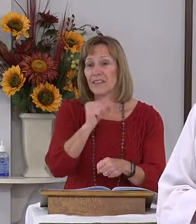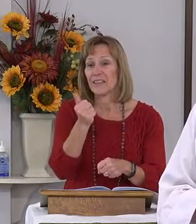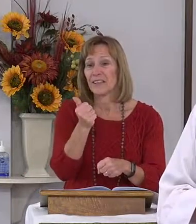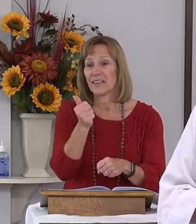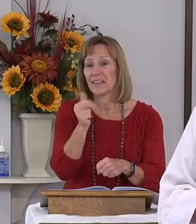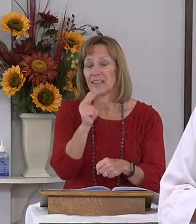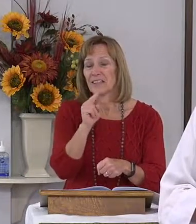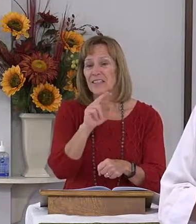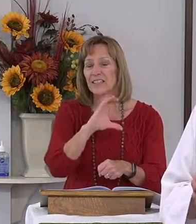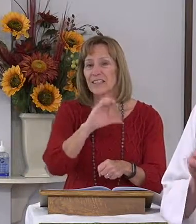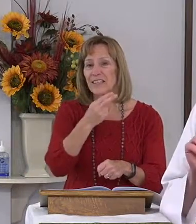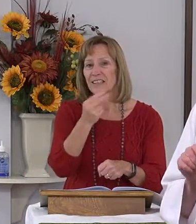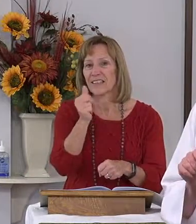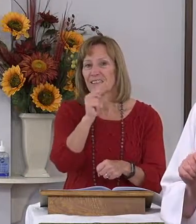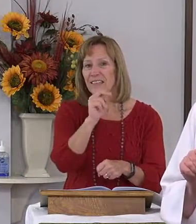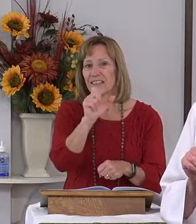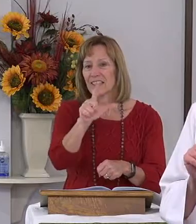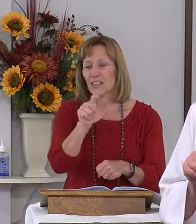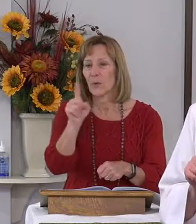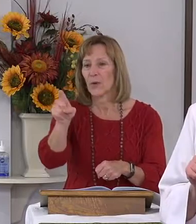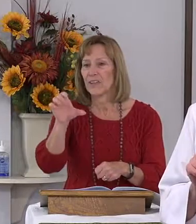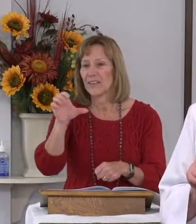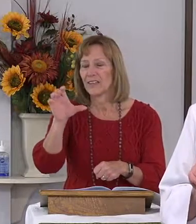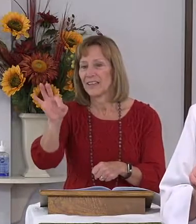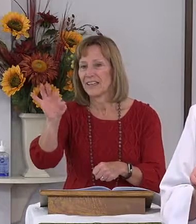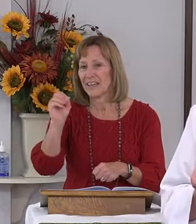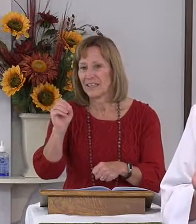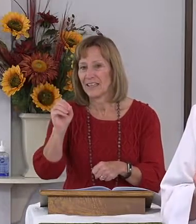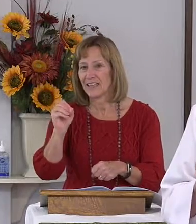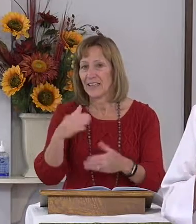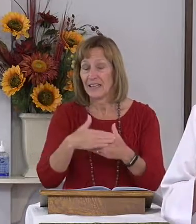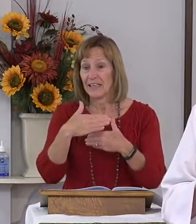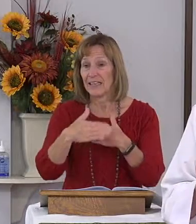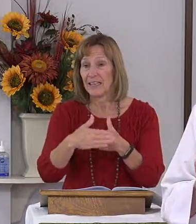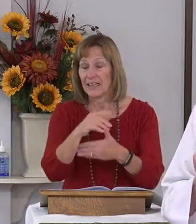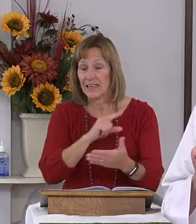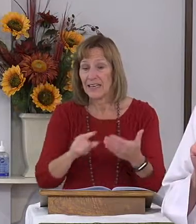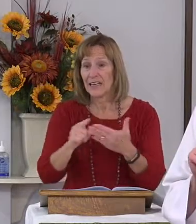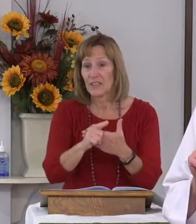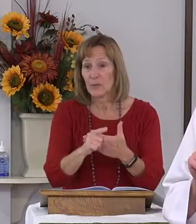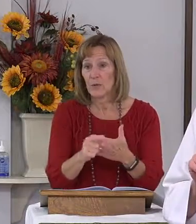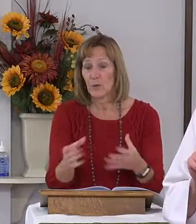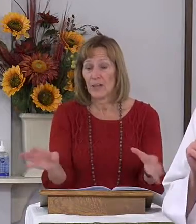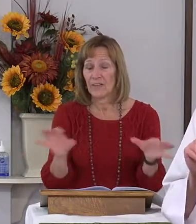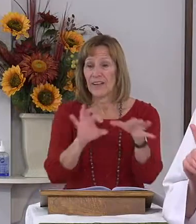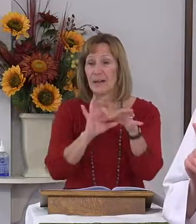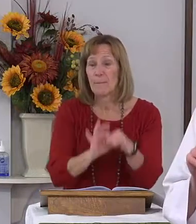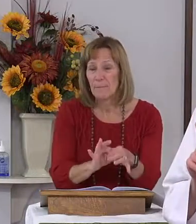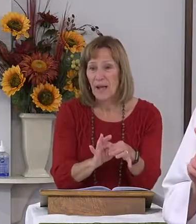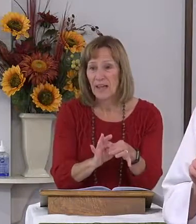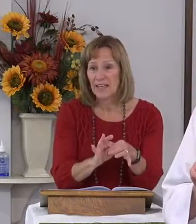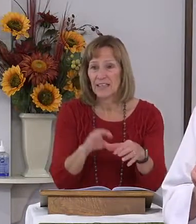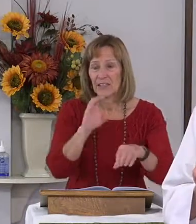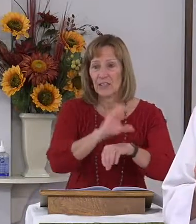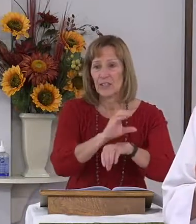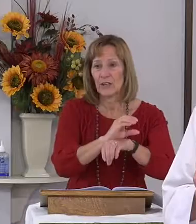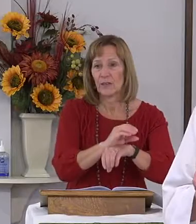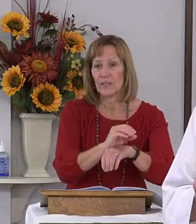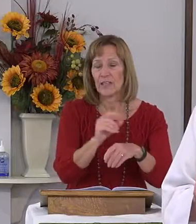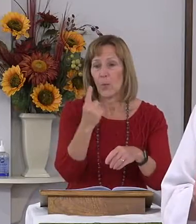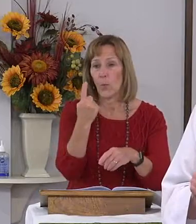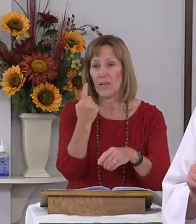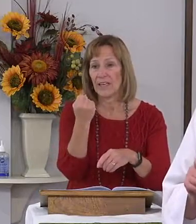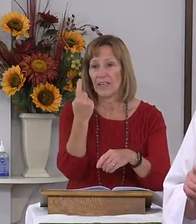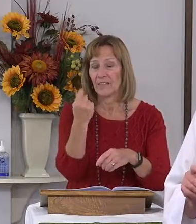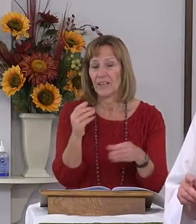190. Next Sunday is Covenant Sunday, and we are combining our services at 1:11 o'clock